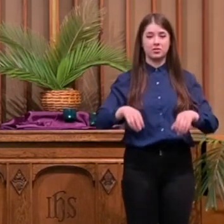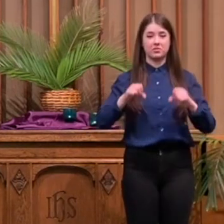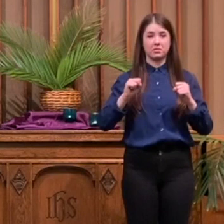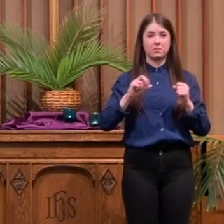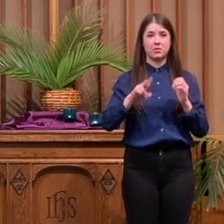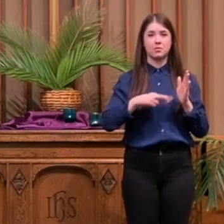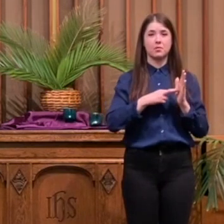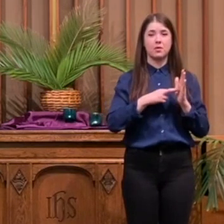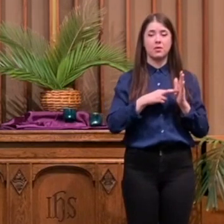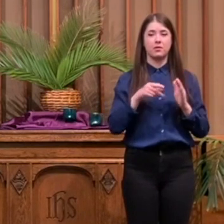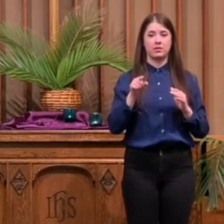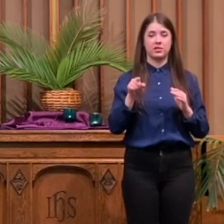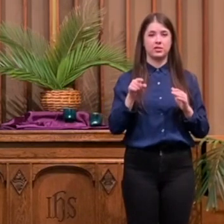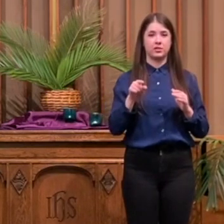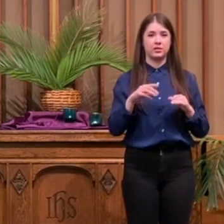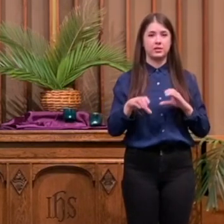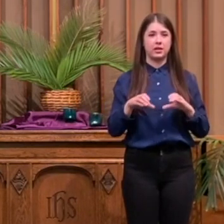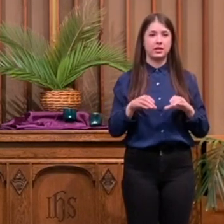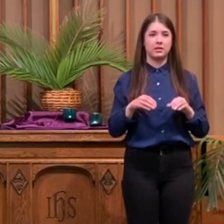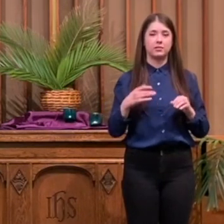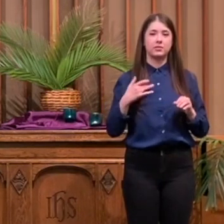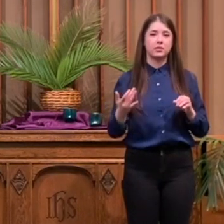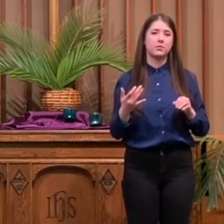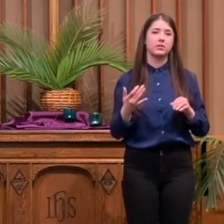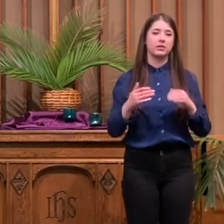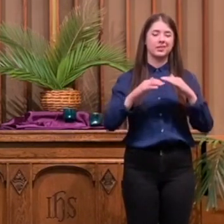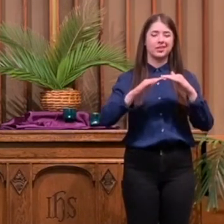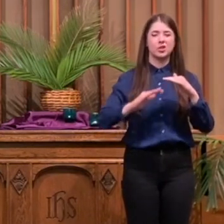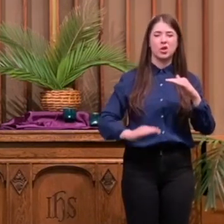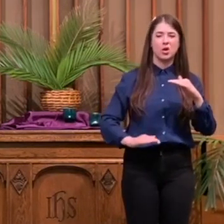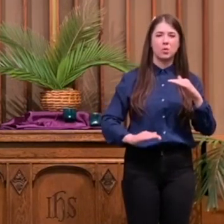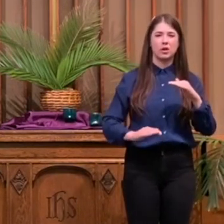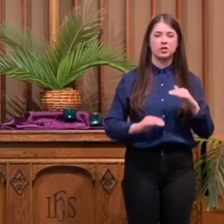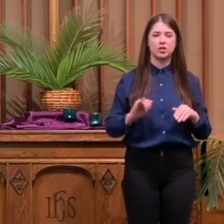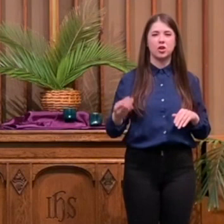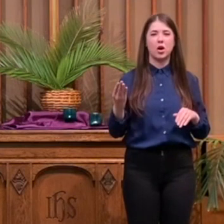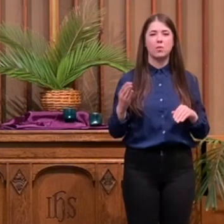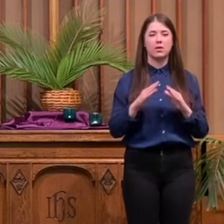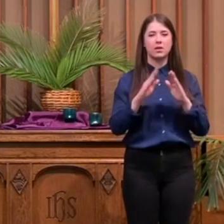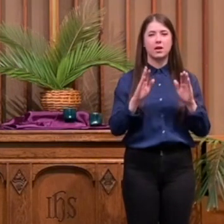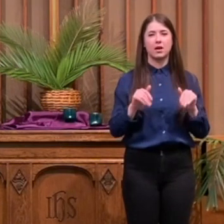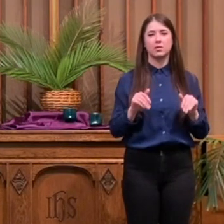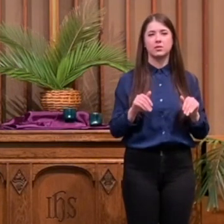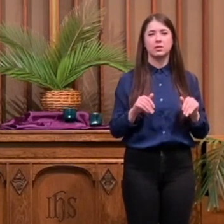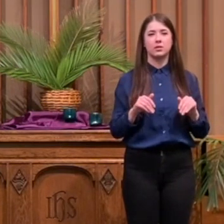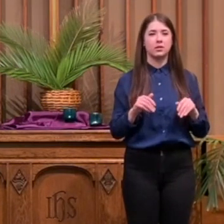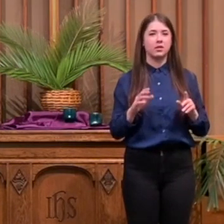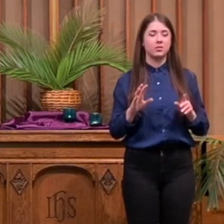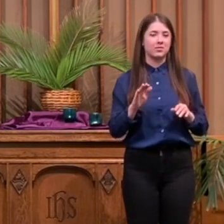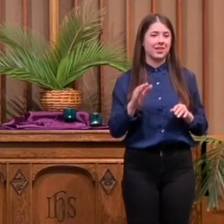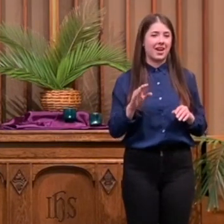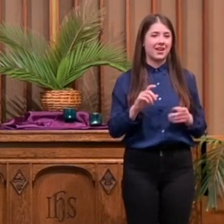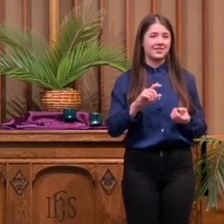lowest servant in the house, but with a bit of a lavish twist.